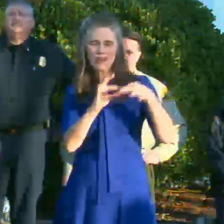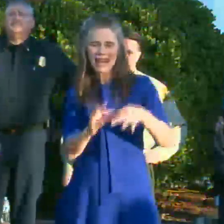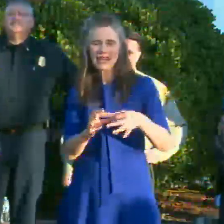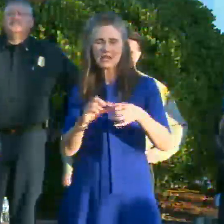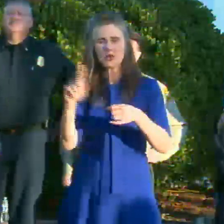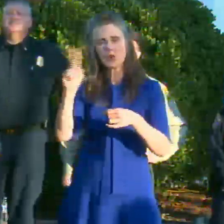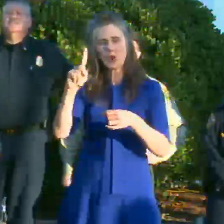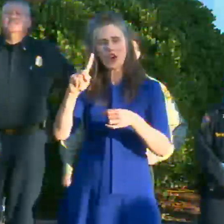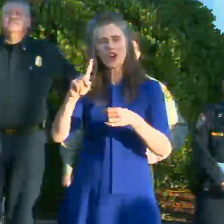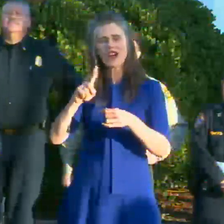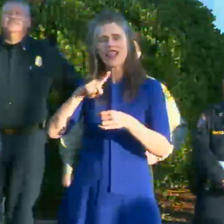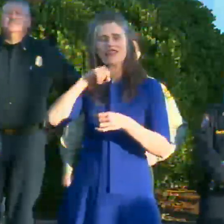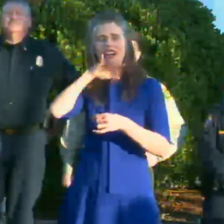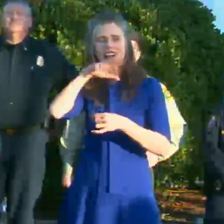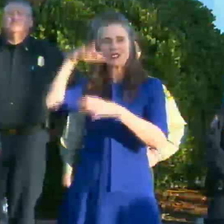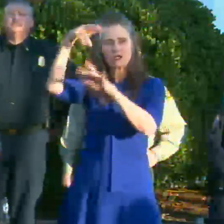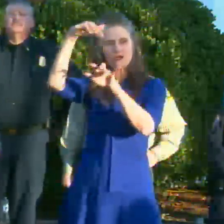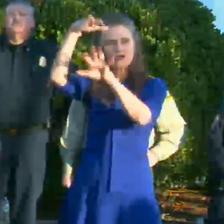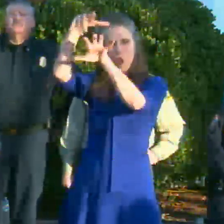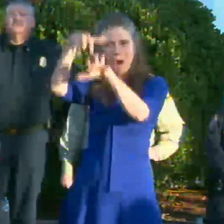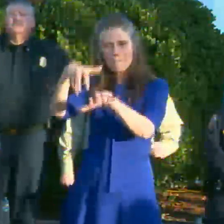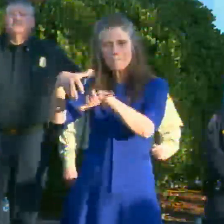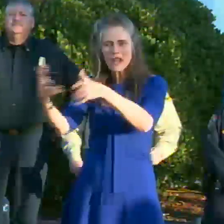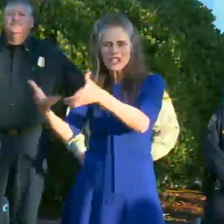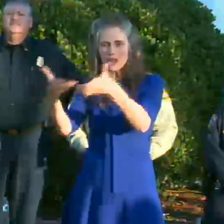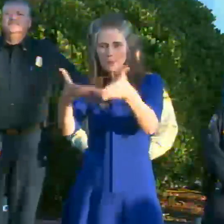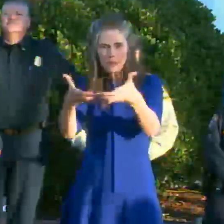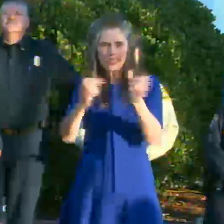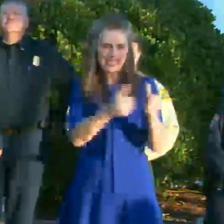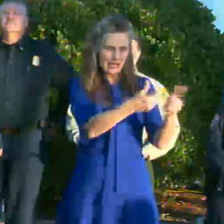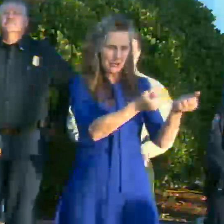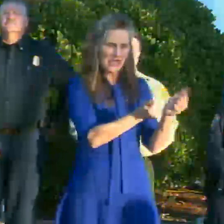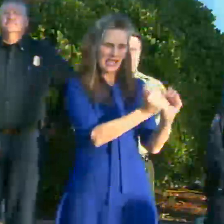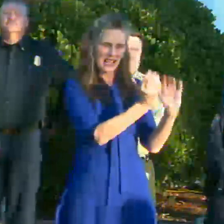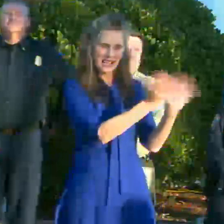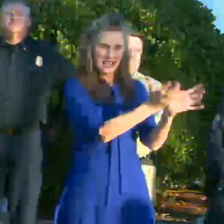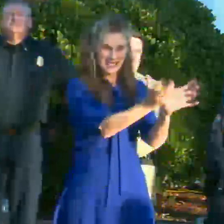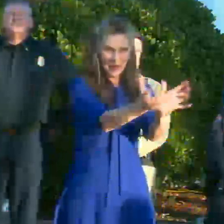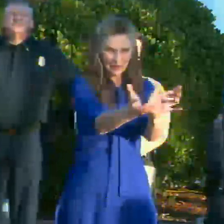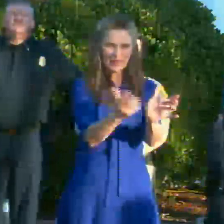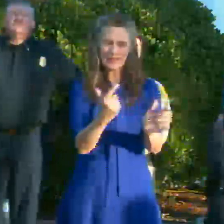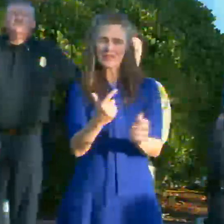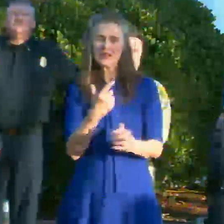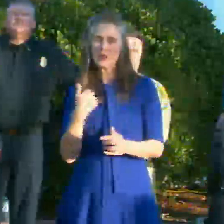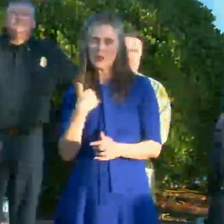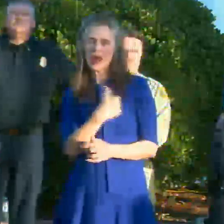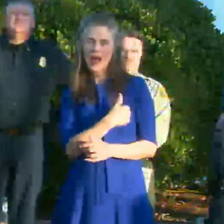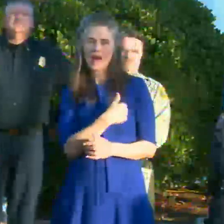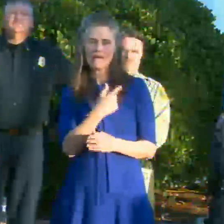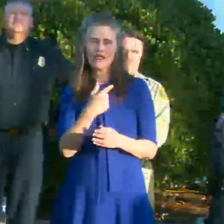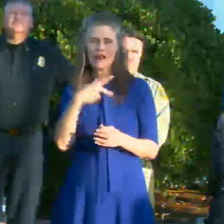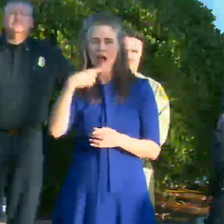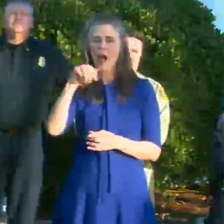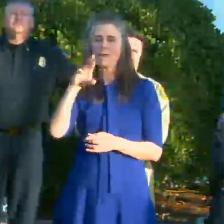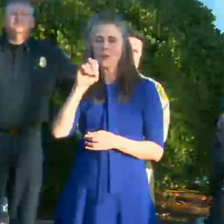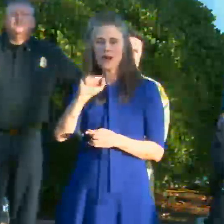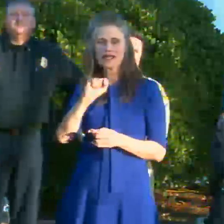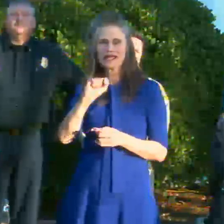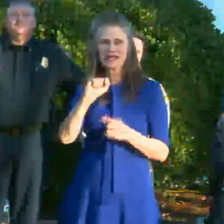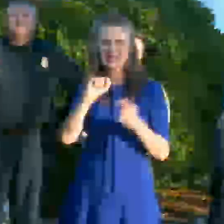shortly regarding that subject. So if there's any other questions about anything else, Beth?